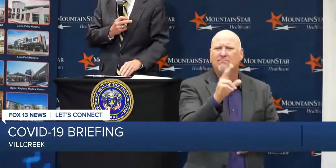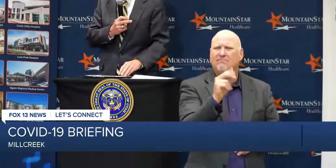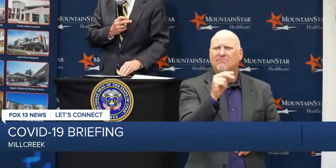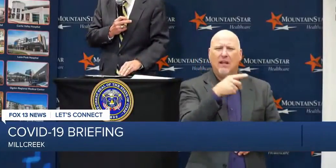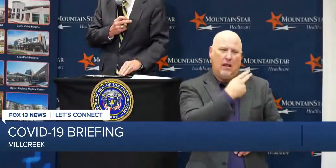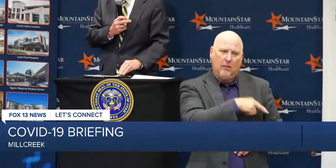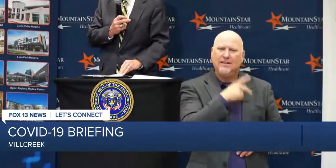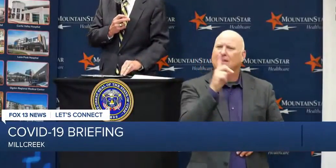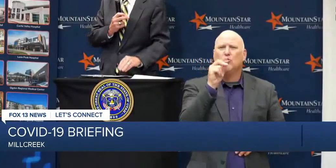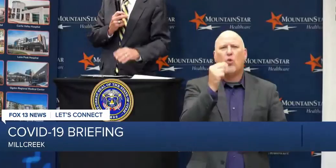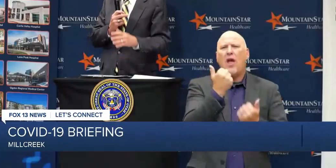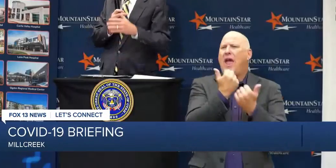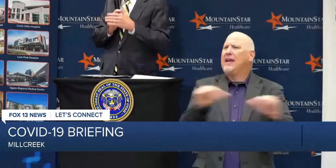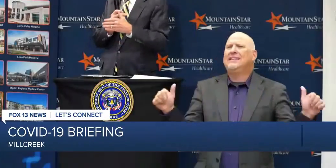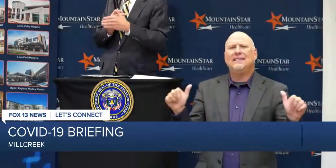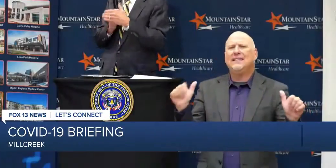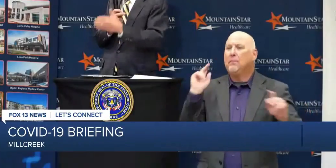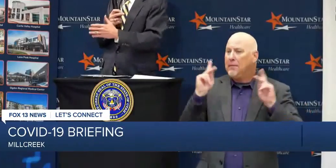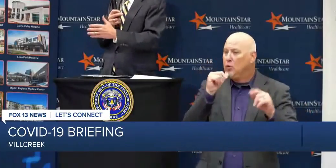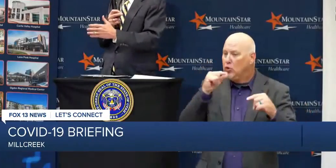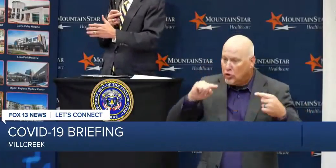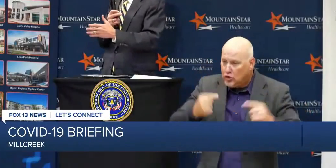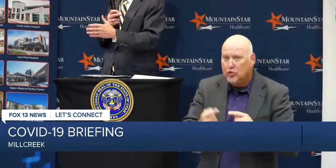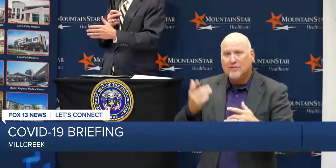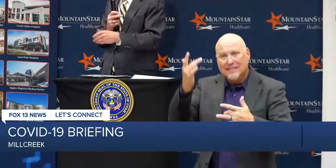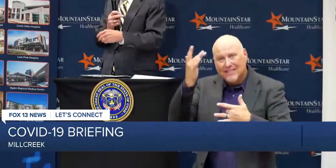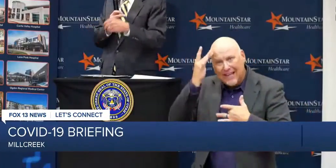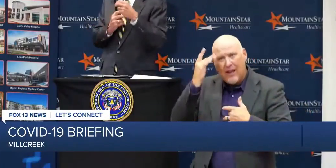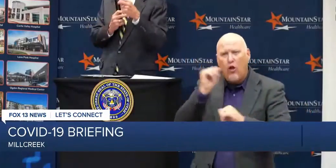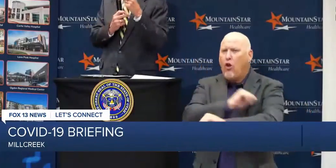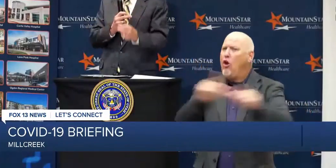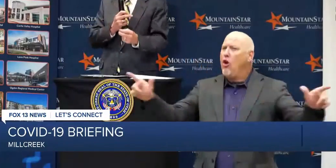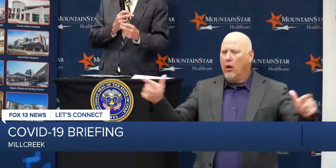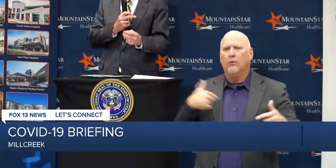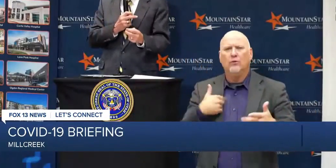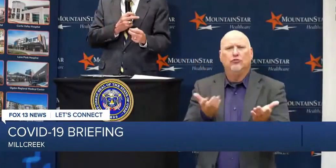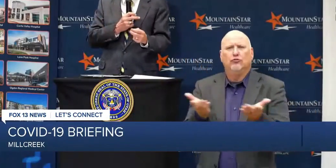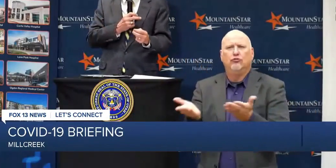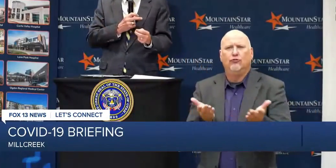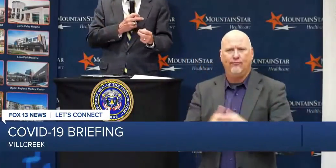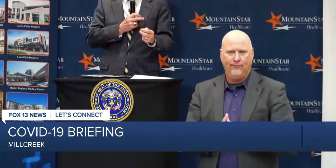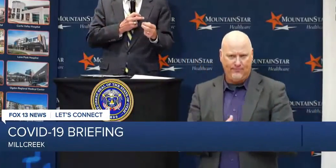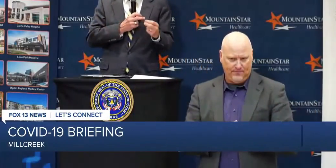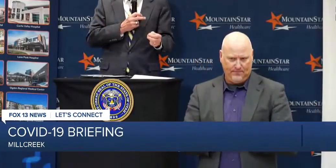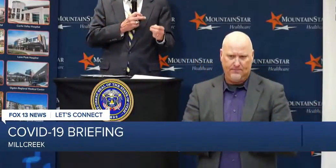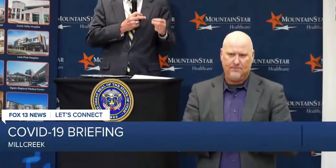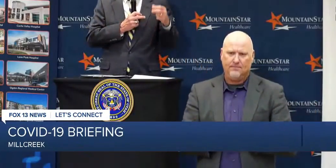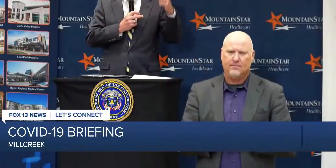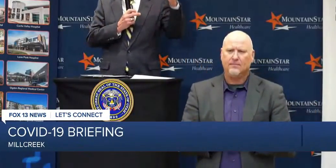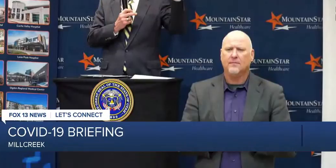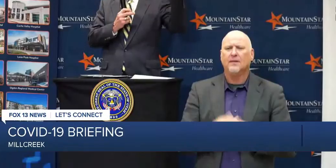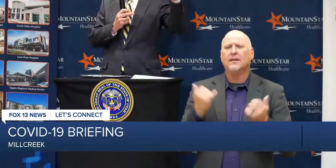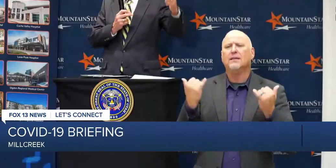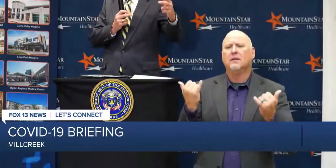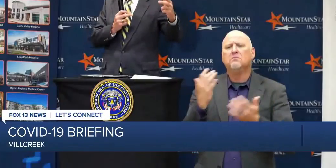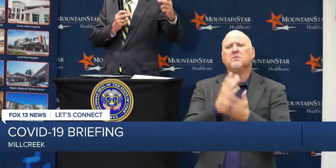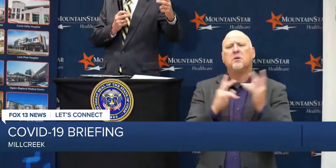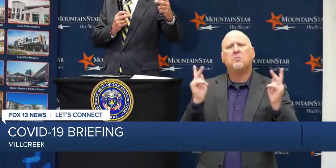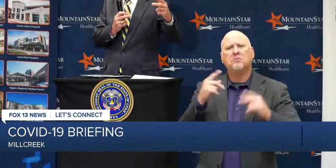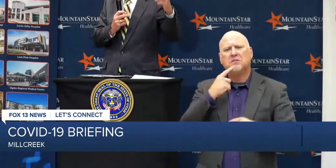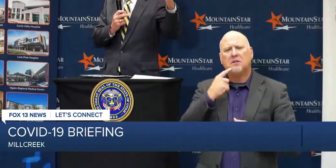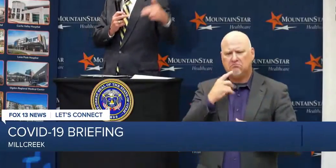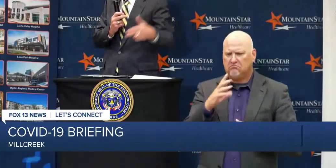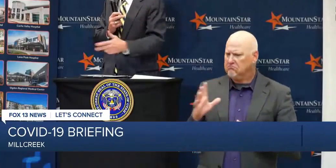ago? Well, intensive care is aptly named. It's an intense environment. Caregivers work